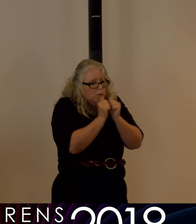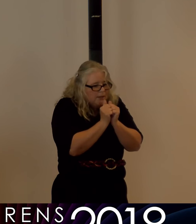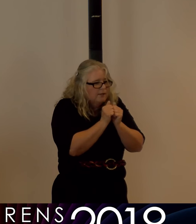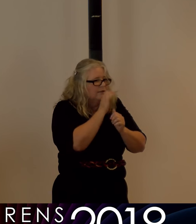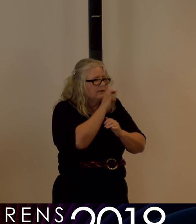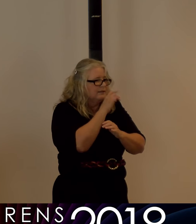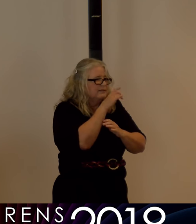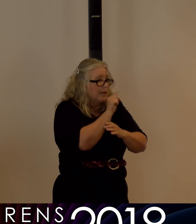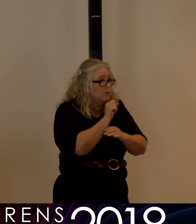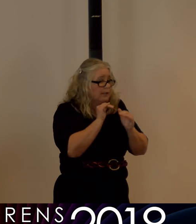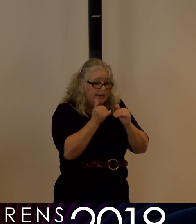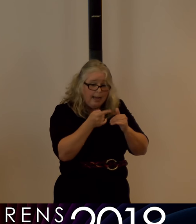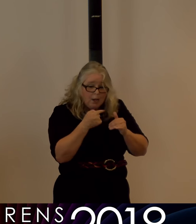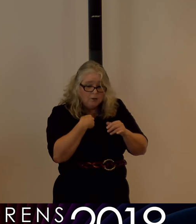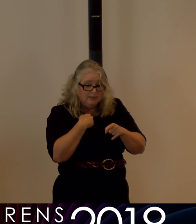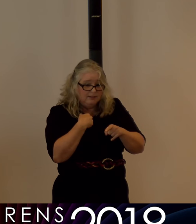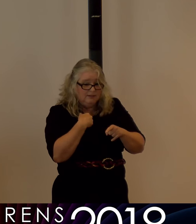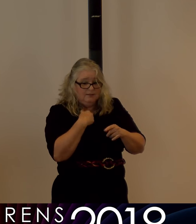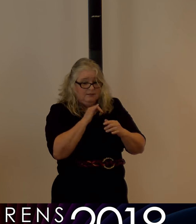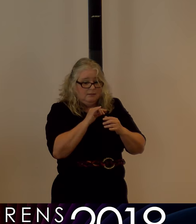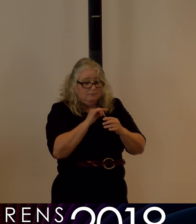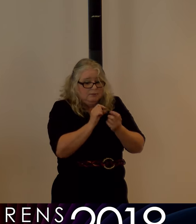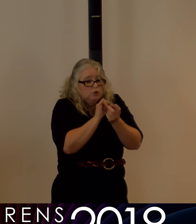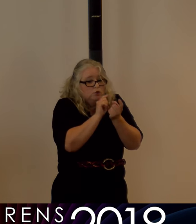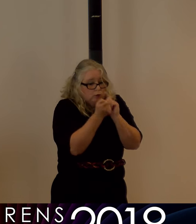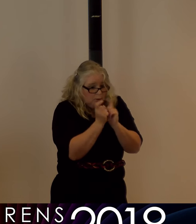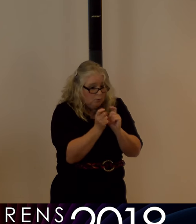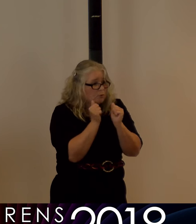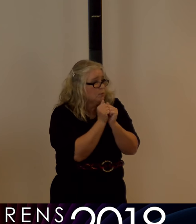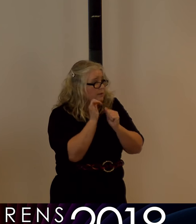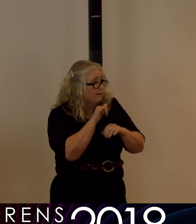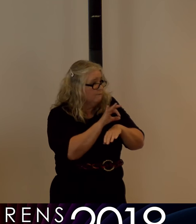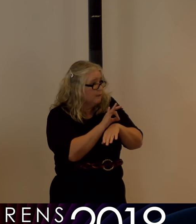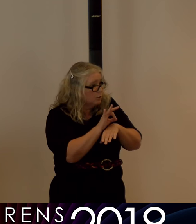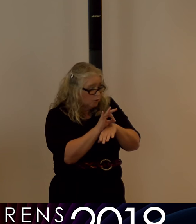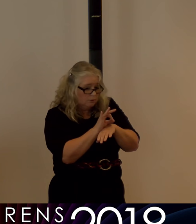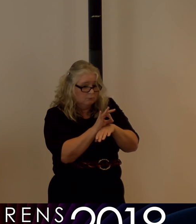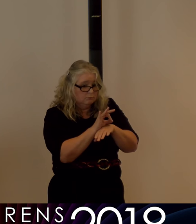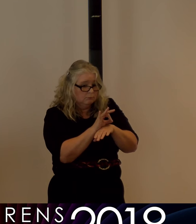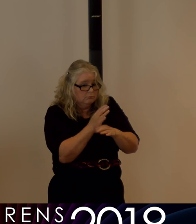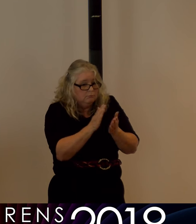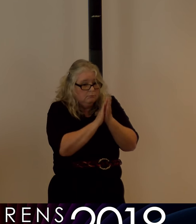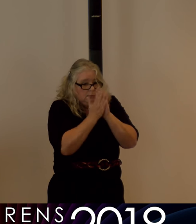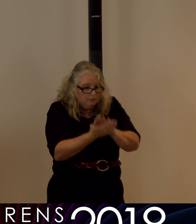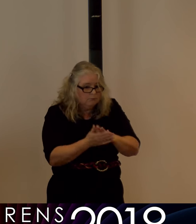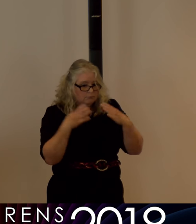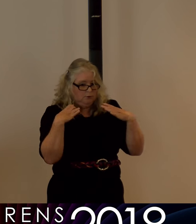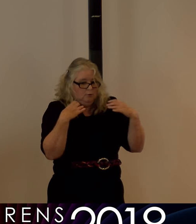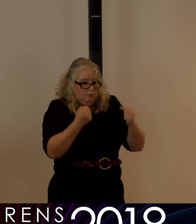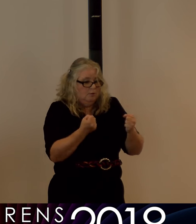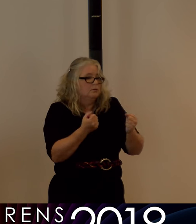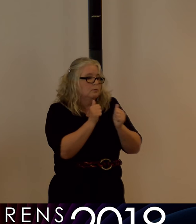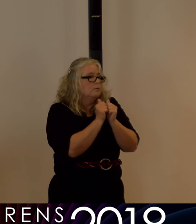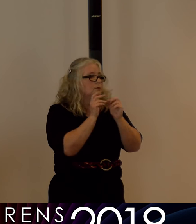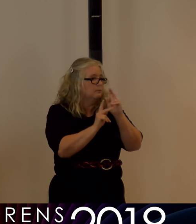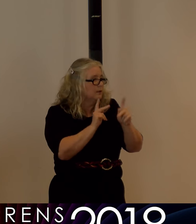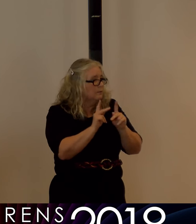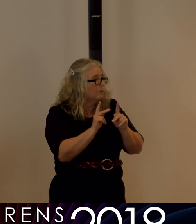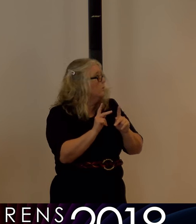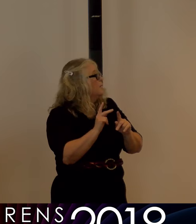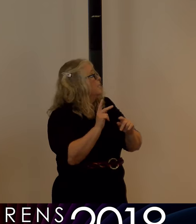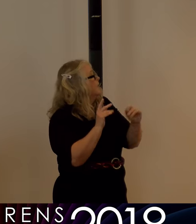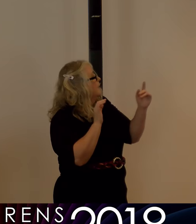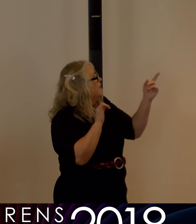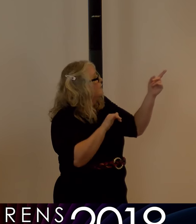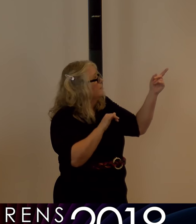dysfunction of this protein lead to what we see in people with charge syndrome? IPS cell stands for induced